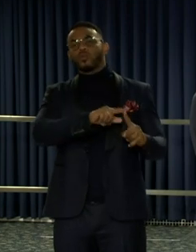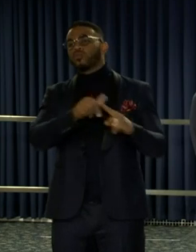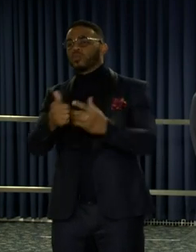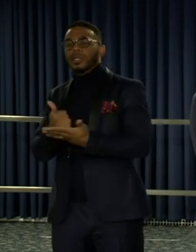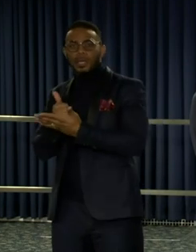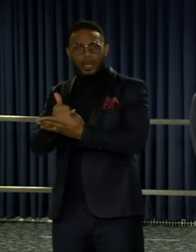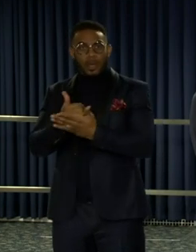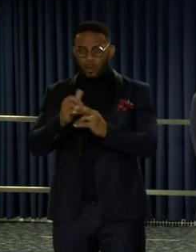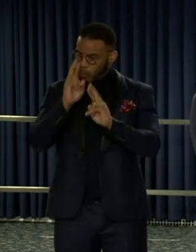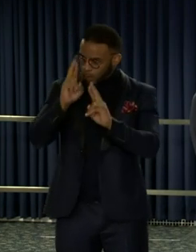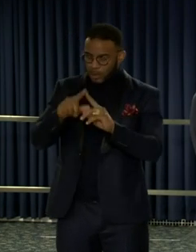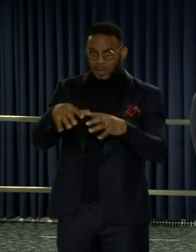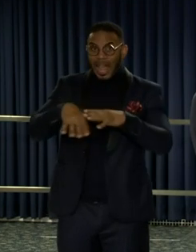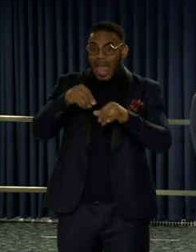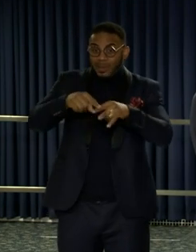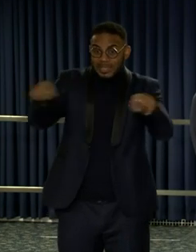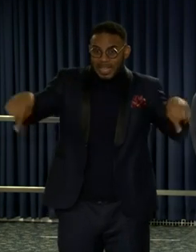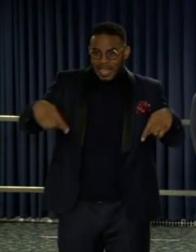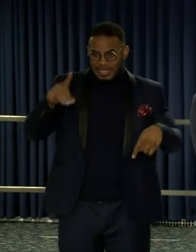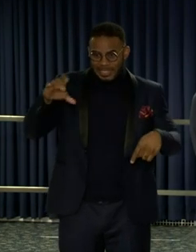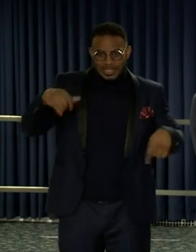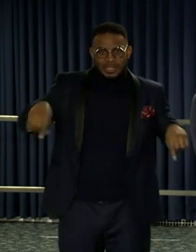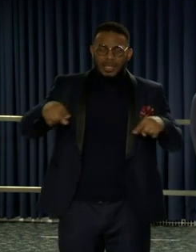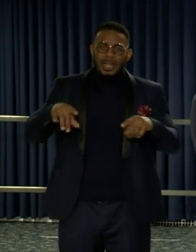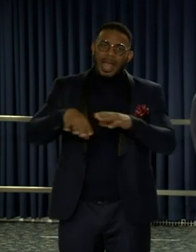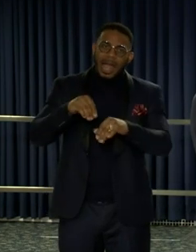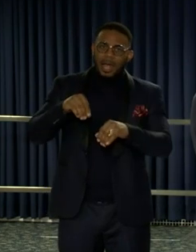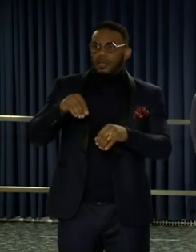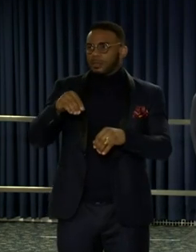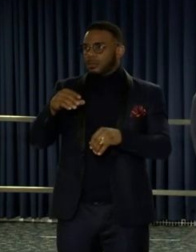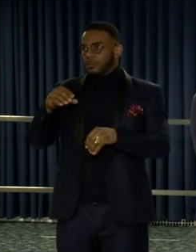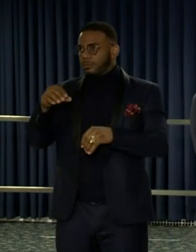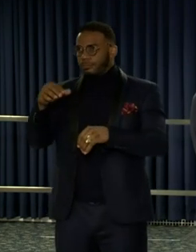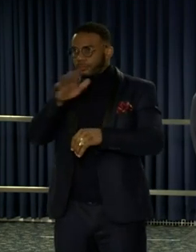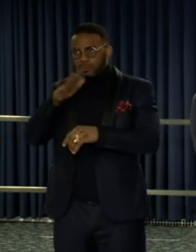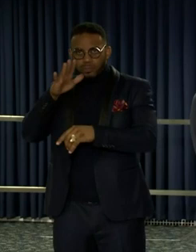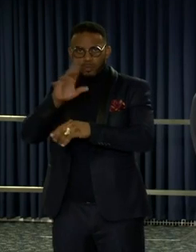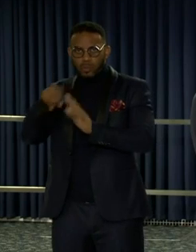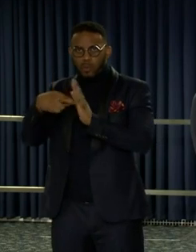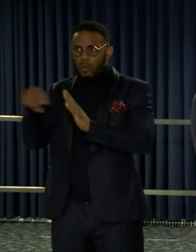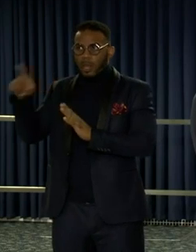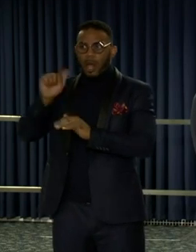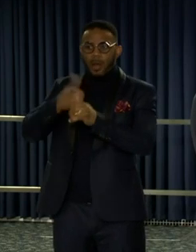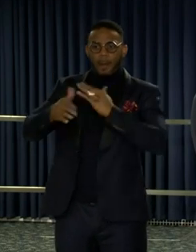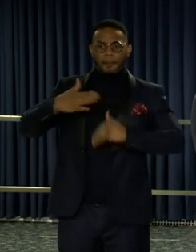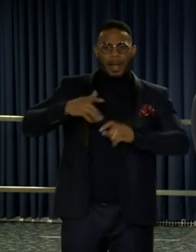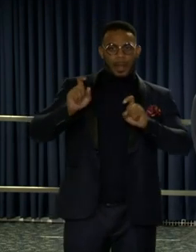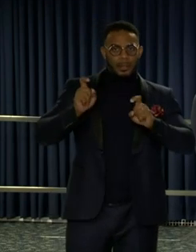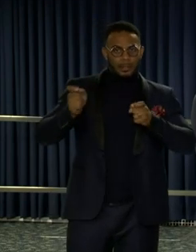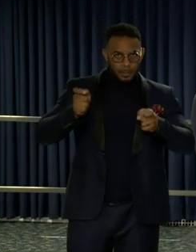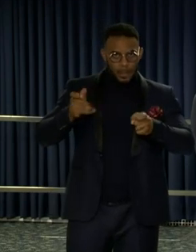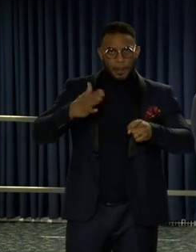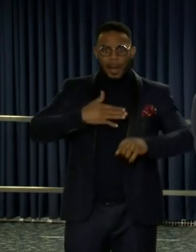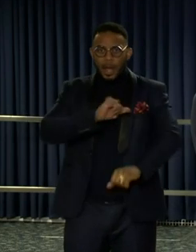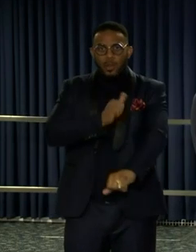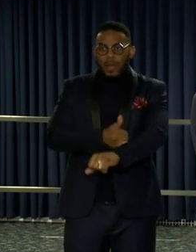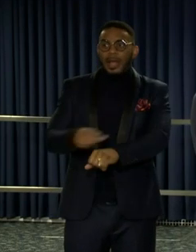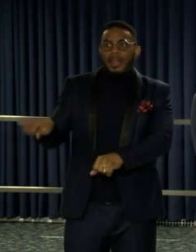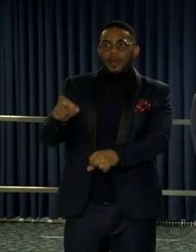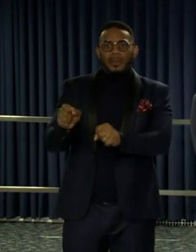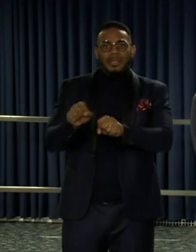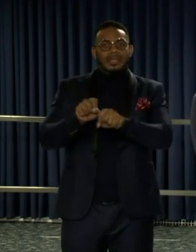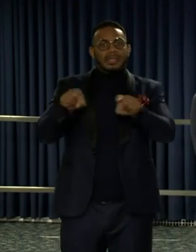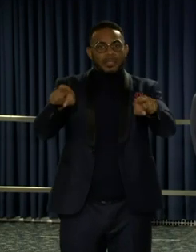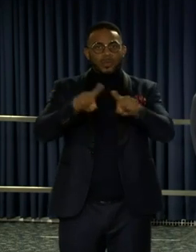assist. With respect to the outside jurisdictions, the outside jurisdiction role, they will be under my command, under my authority, and they will be